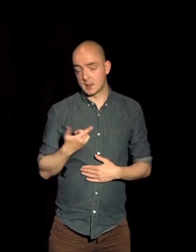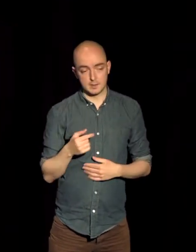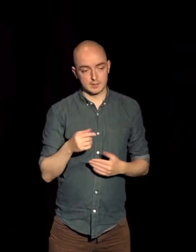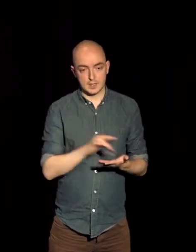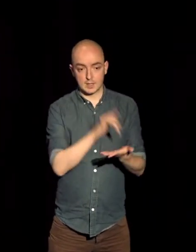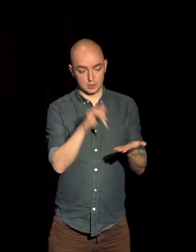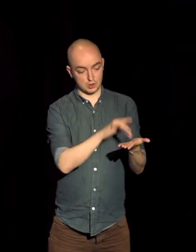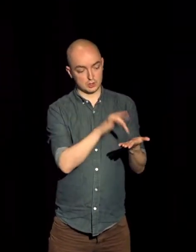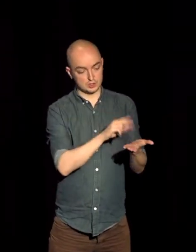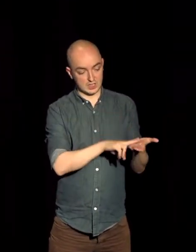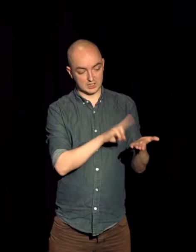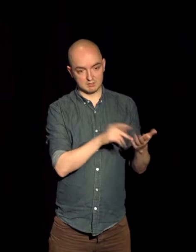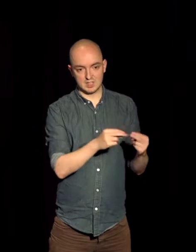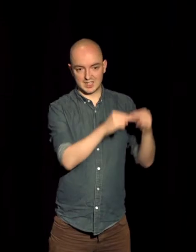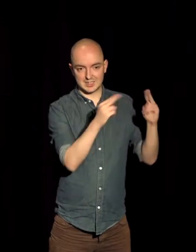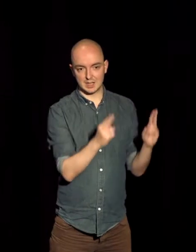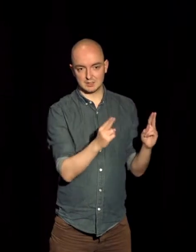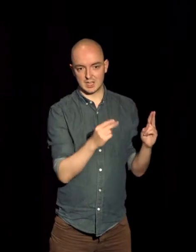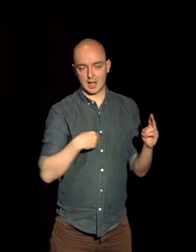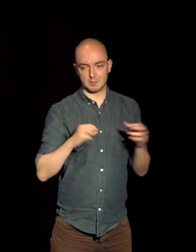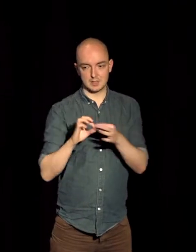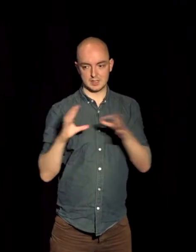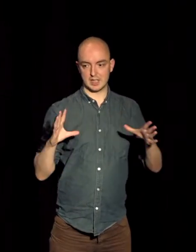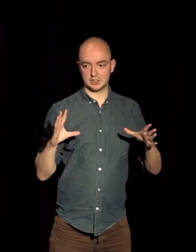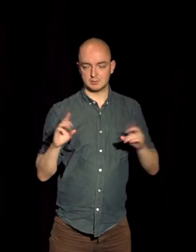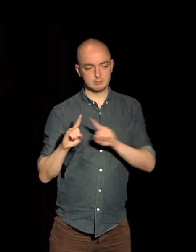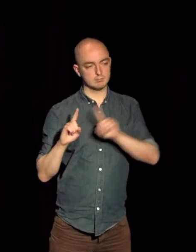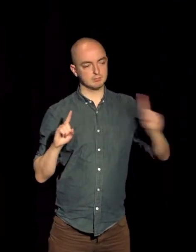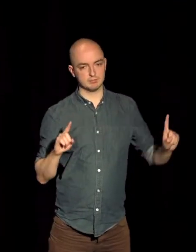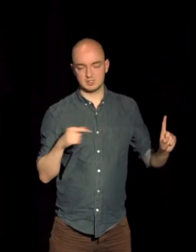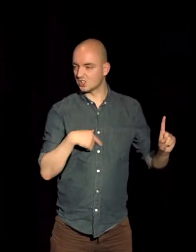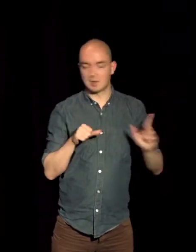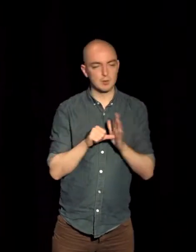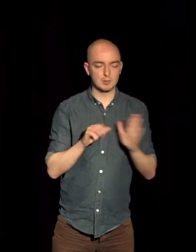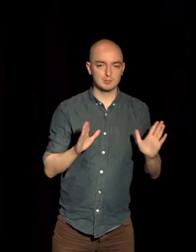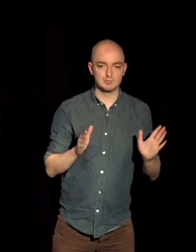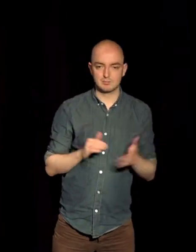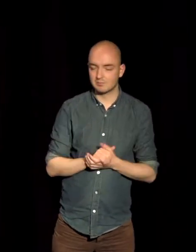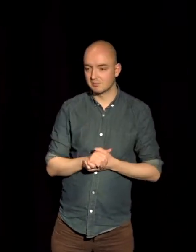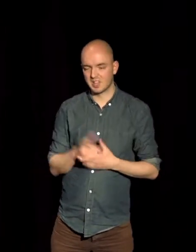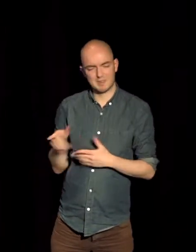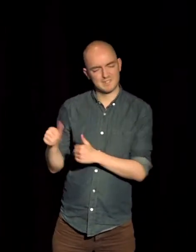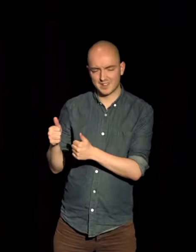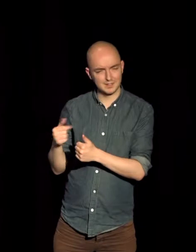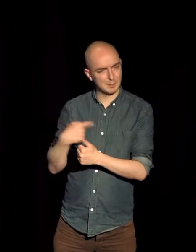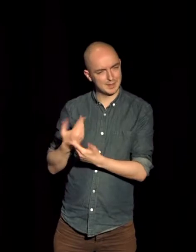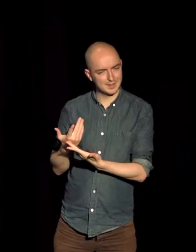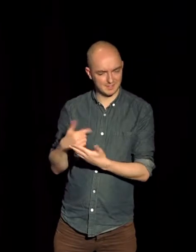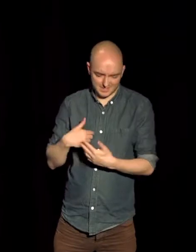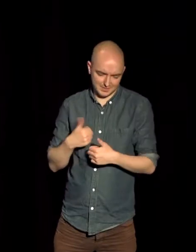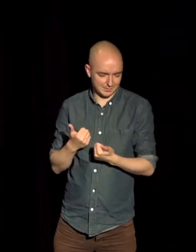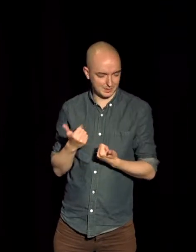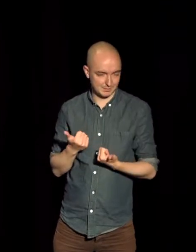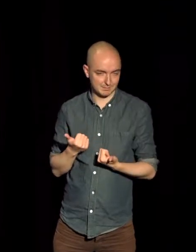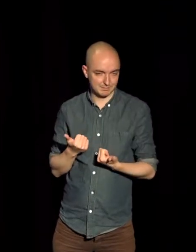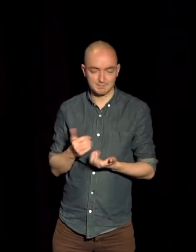I could remove myself from this kind of system, be far enough away from it, then it'll all be okay for me. And